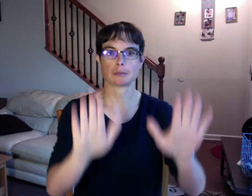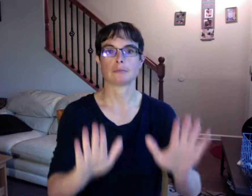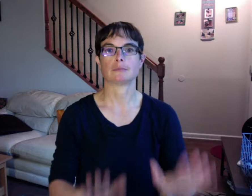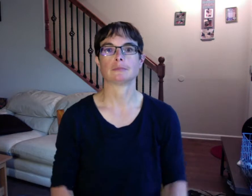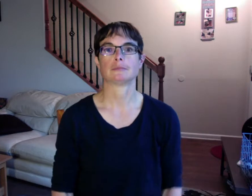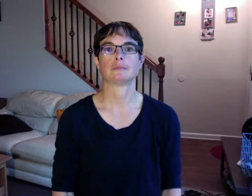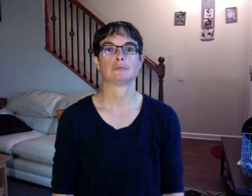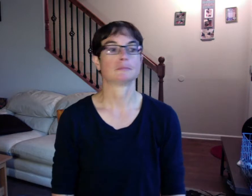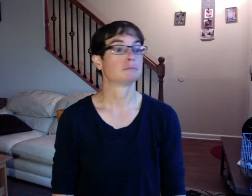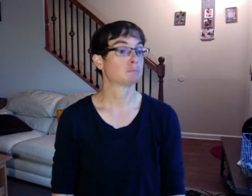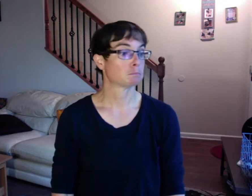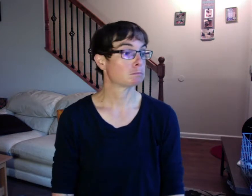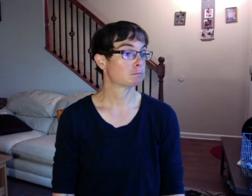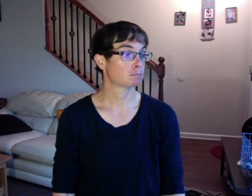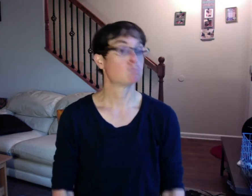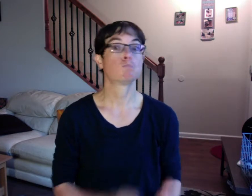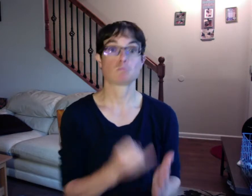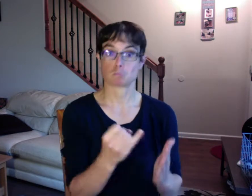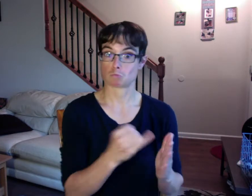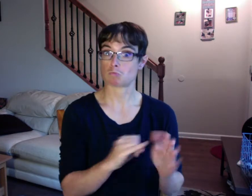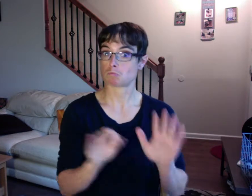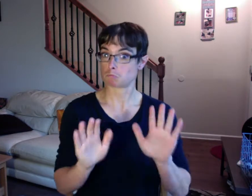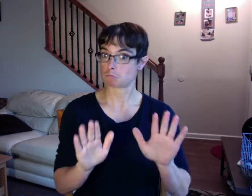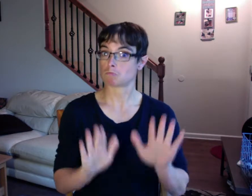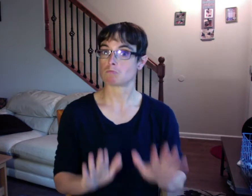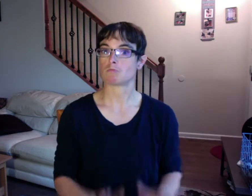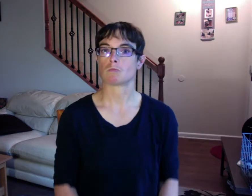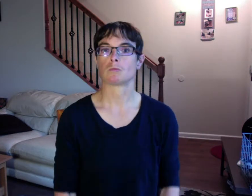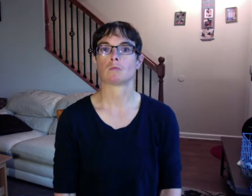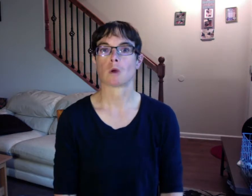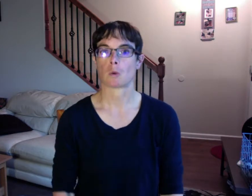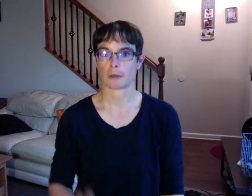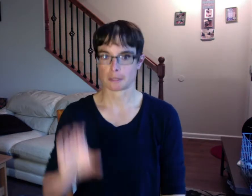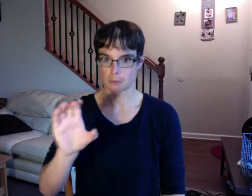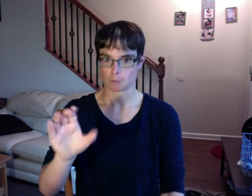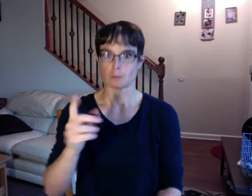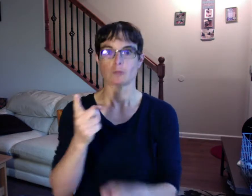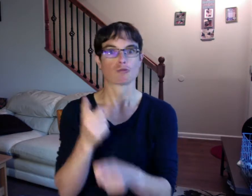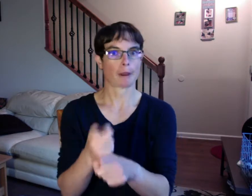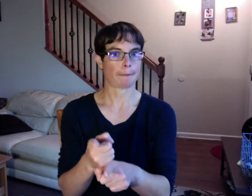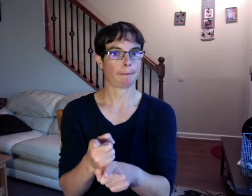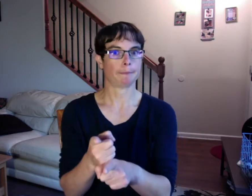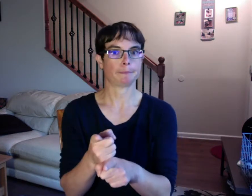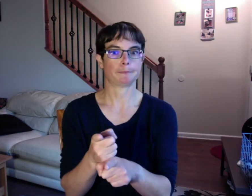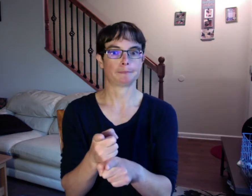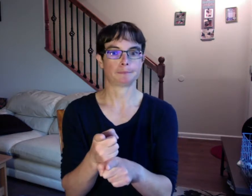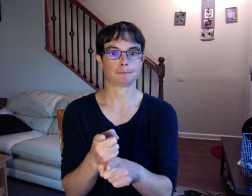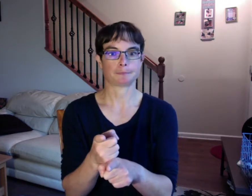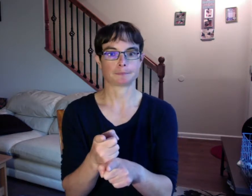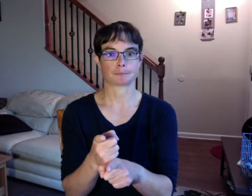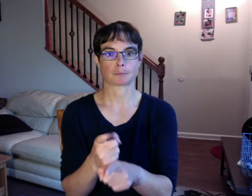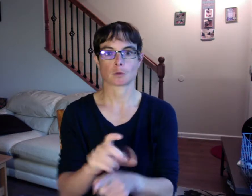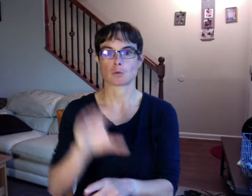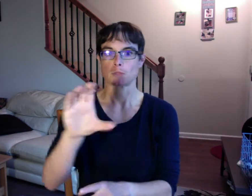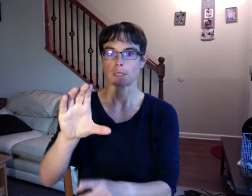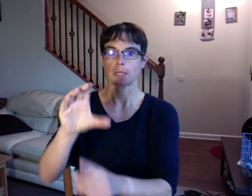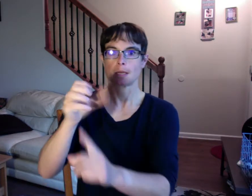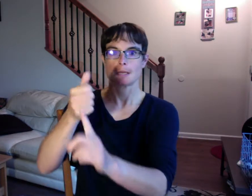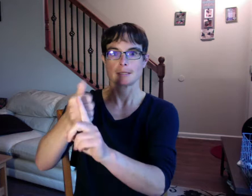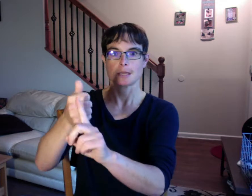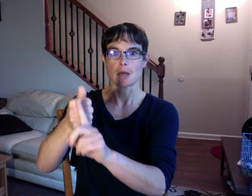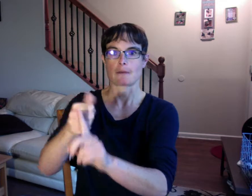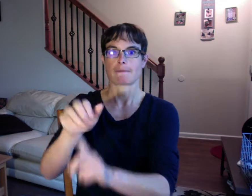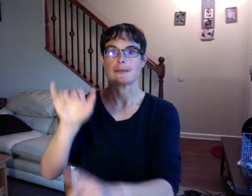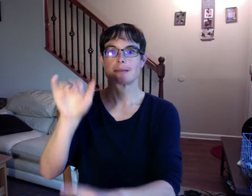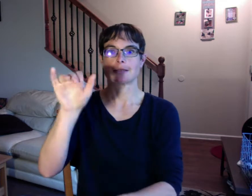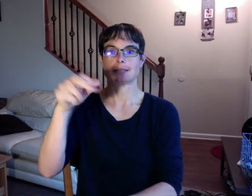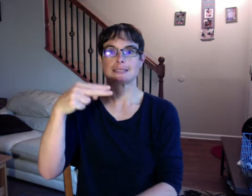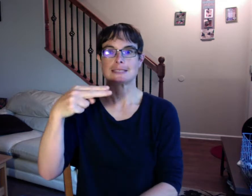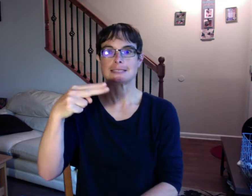as well. Okay. Good job. C is the hypotenuse. Okay, things are going to get a little tricky.